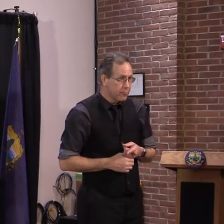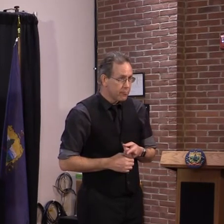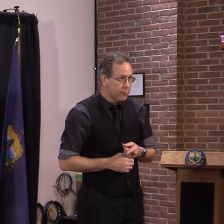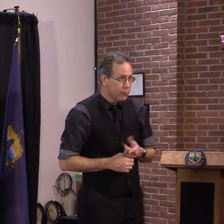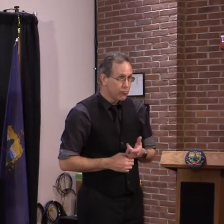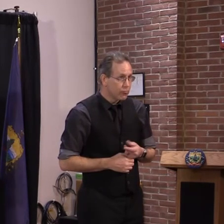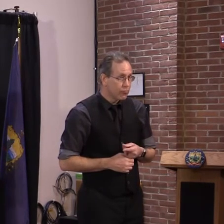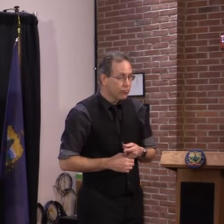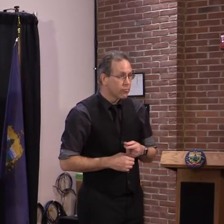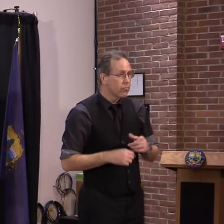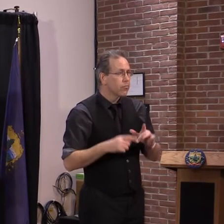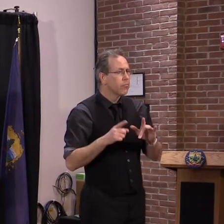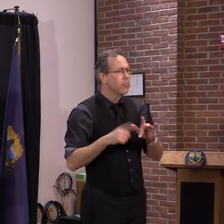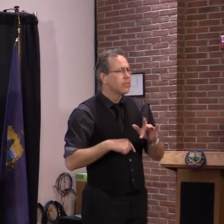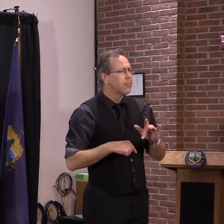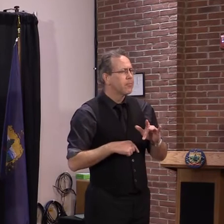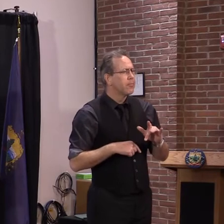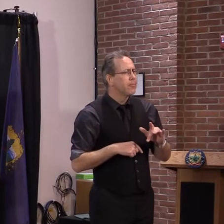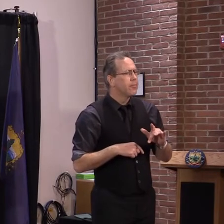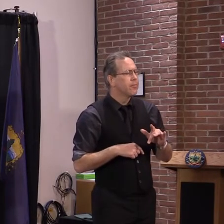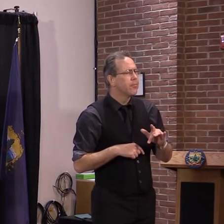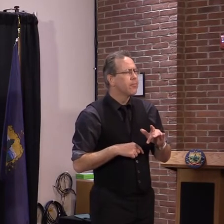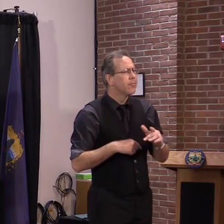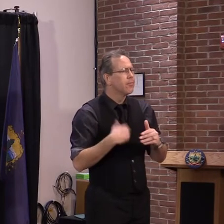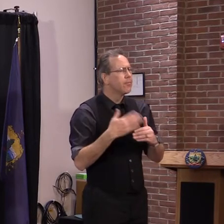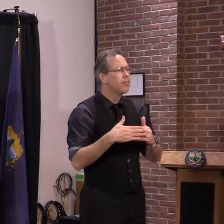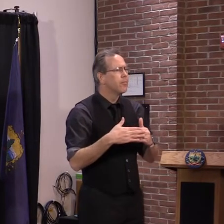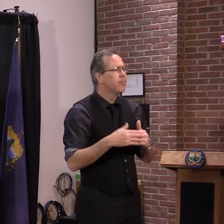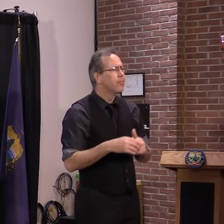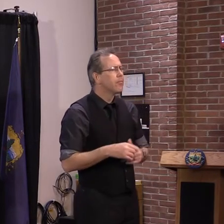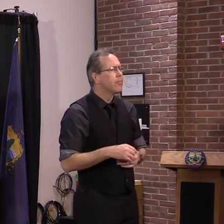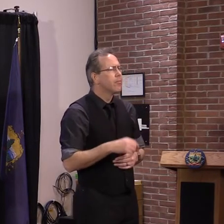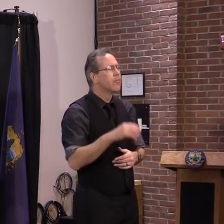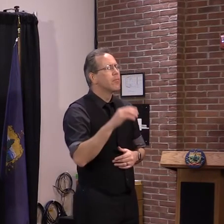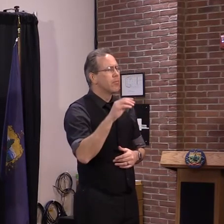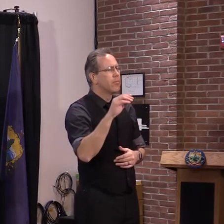All right, we'll move to Greg Skenick, Bennington Banner.